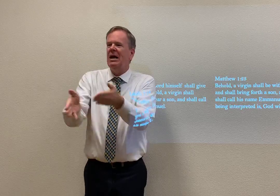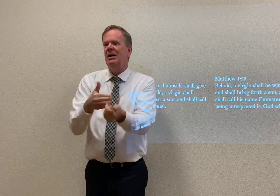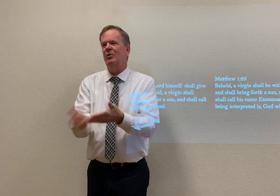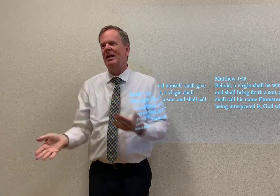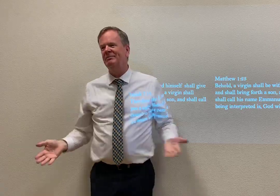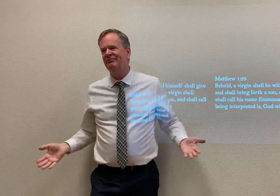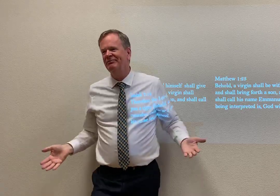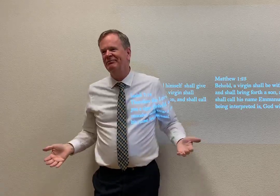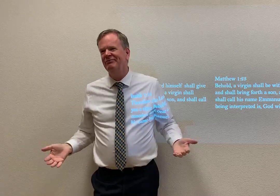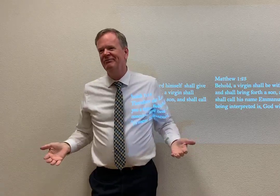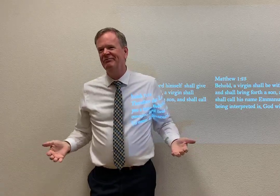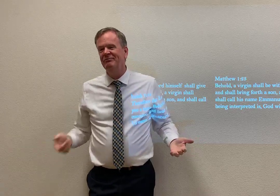to the end.